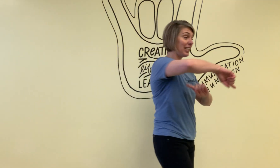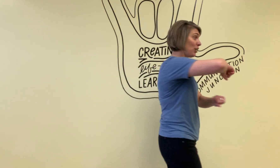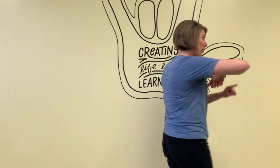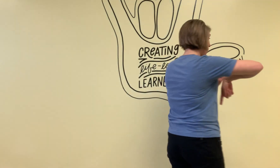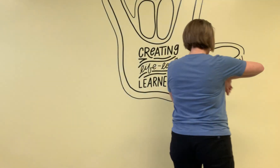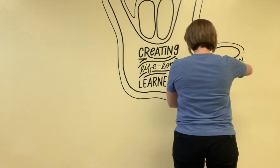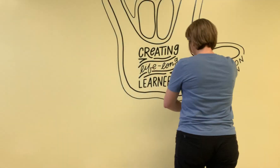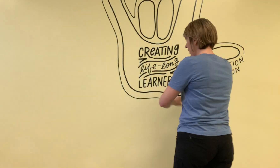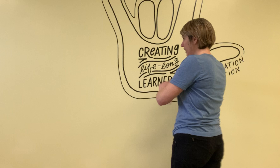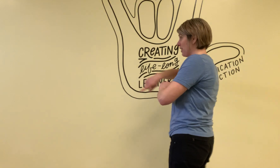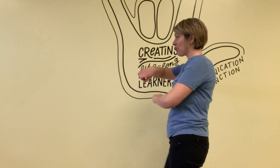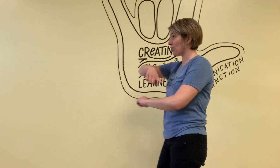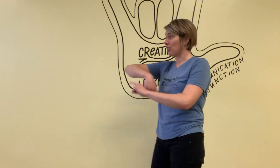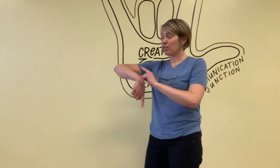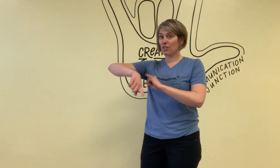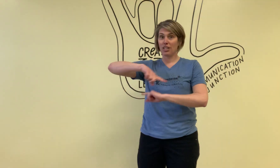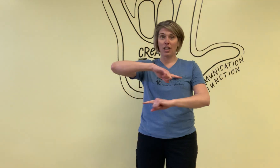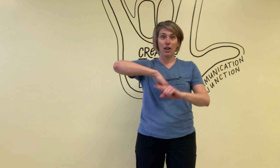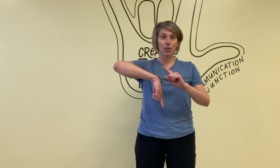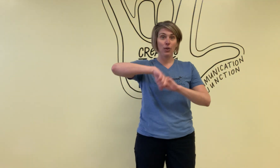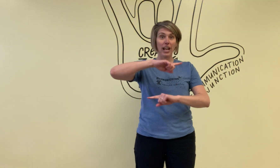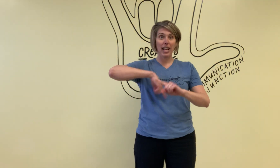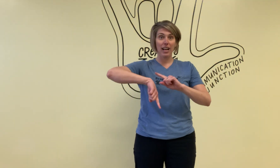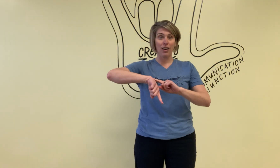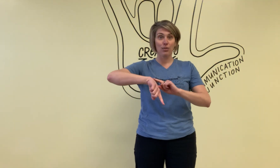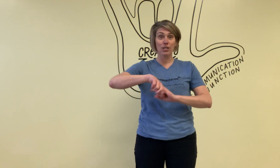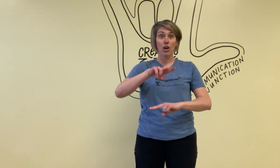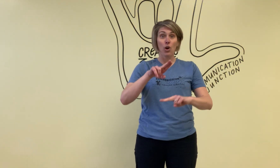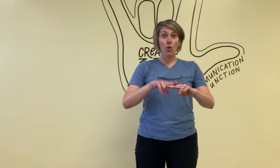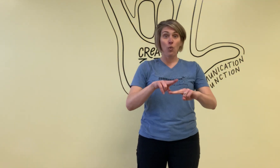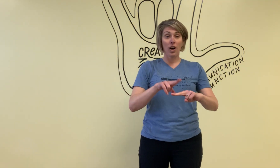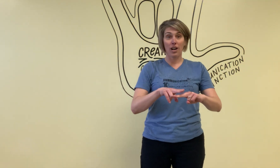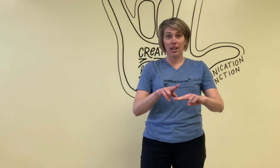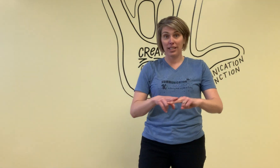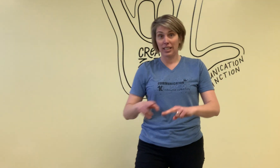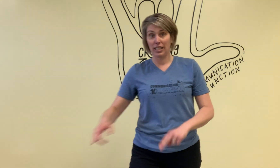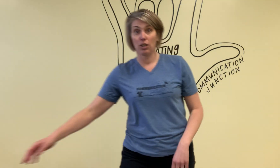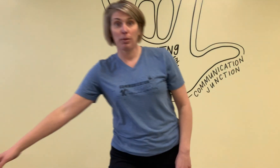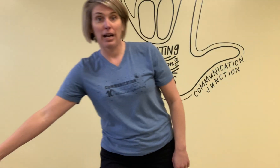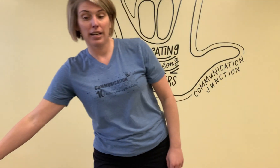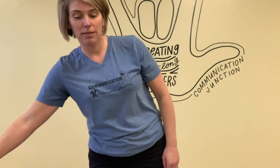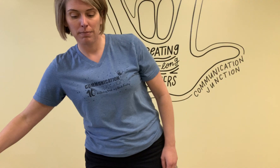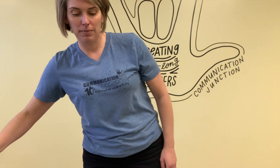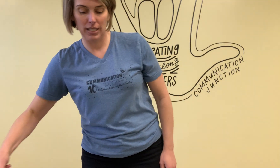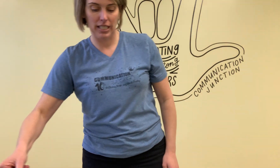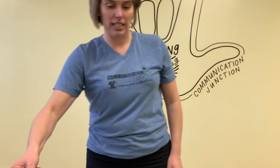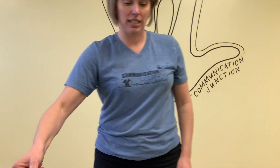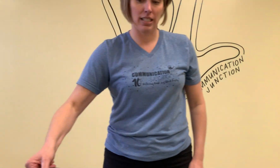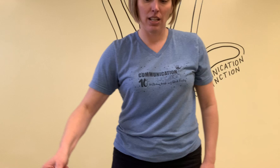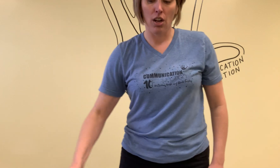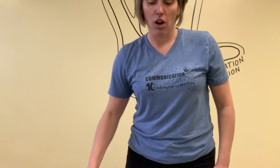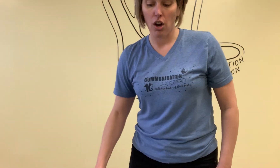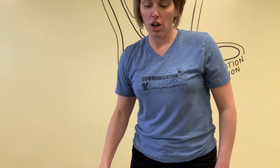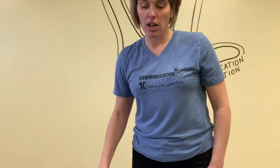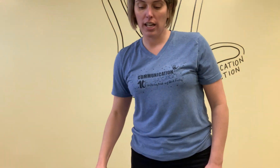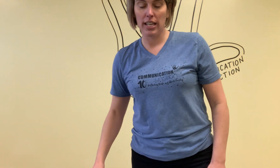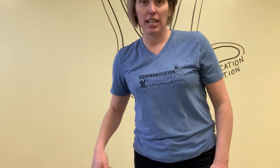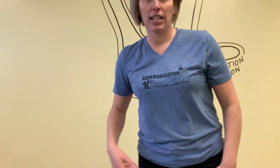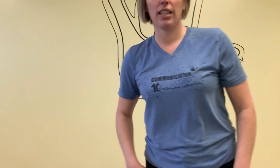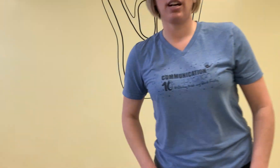little body turns around. 1 little bottom sits on